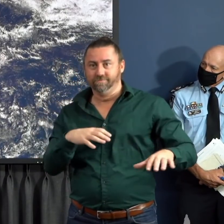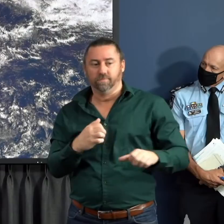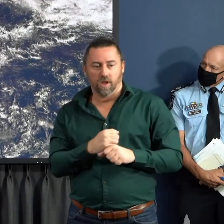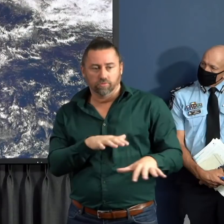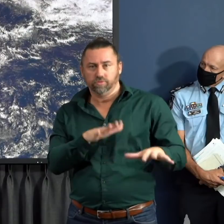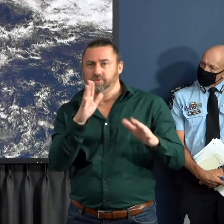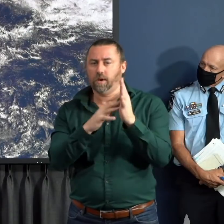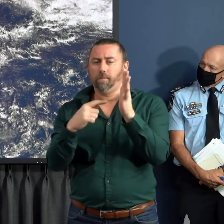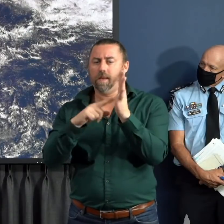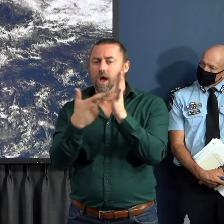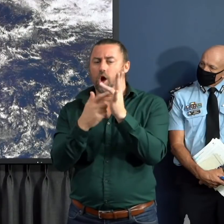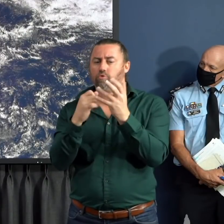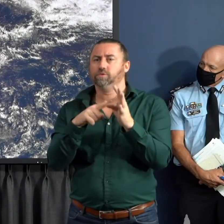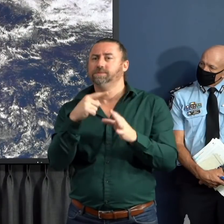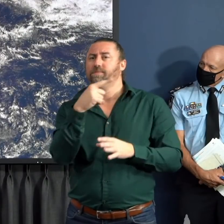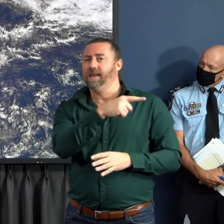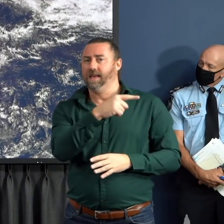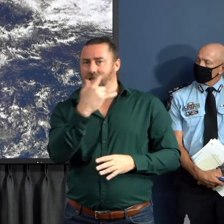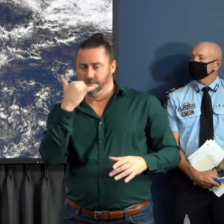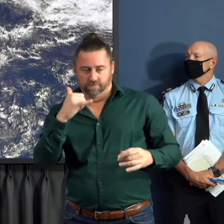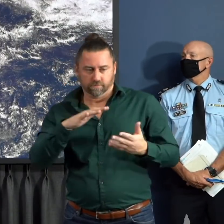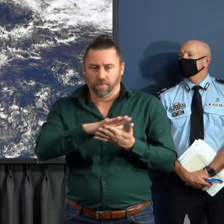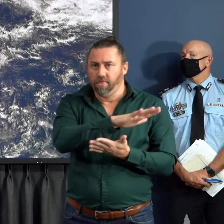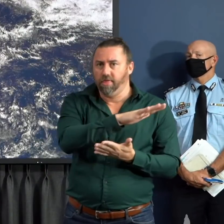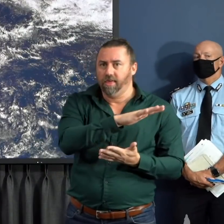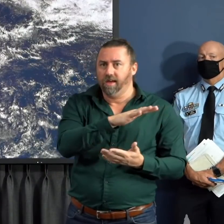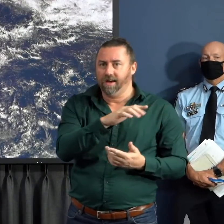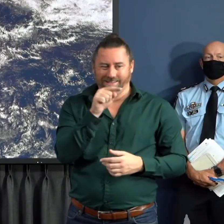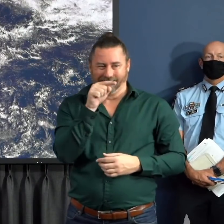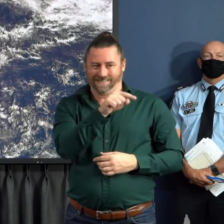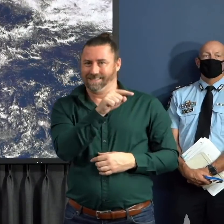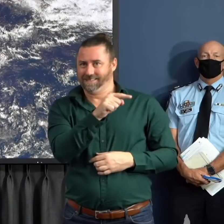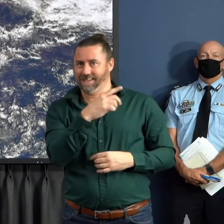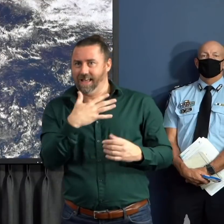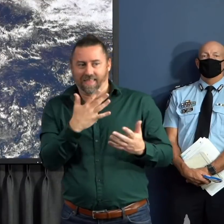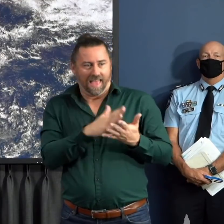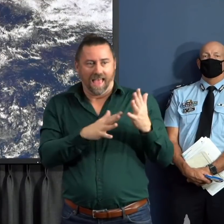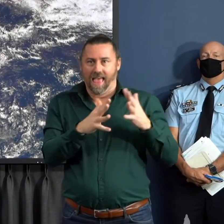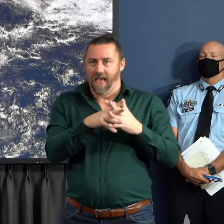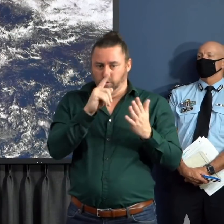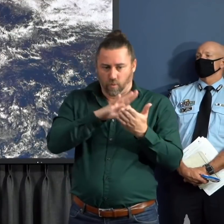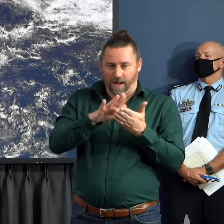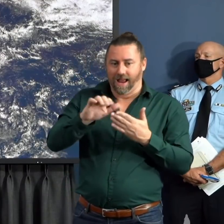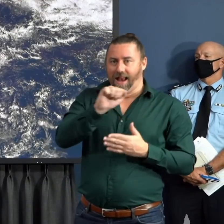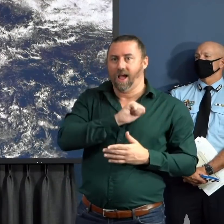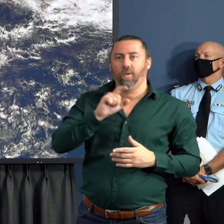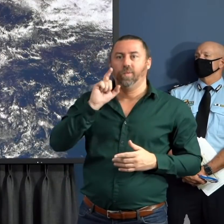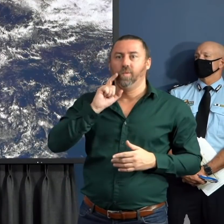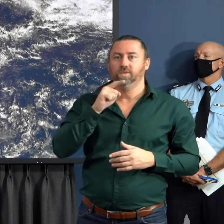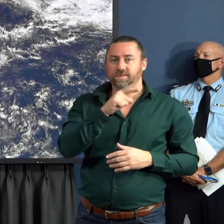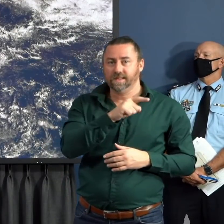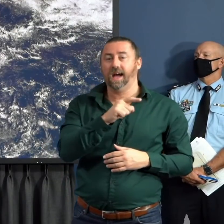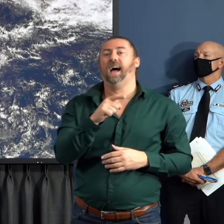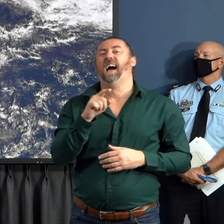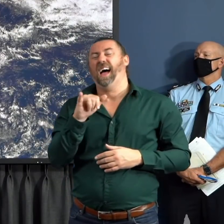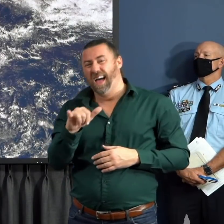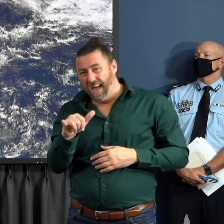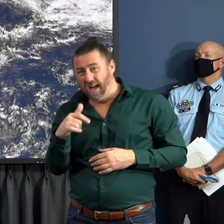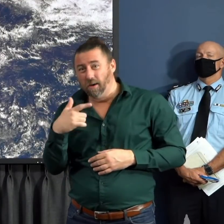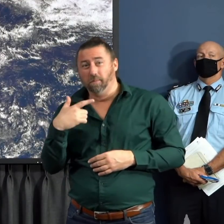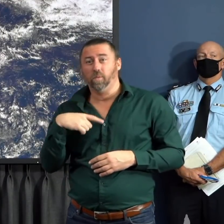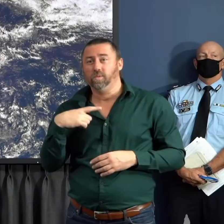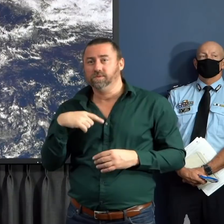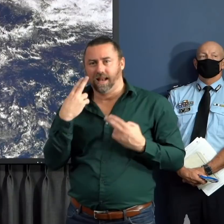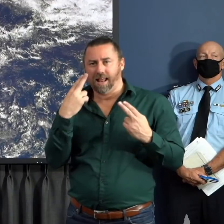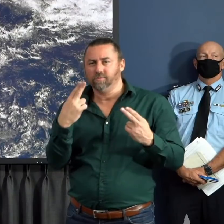Mount Crosby water treatment plant, and this is happening because of the extreme cloudiness that happens